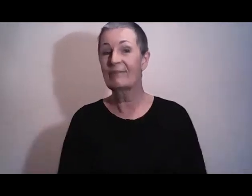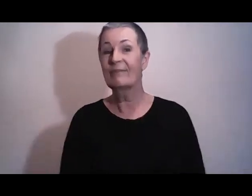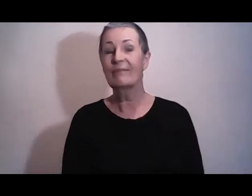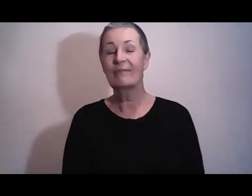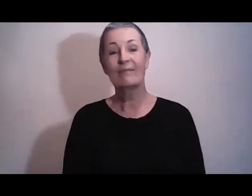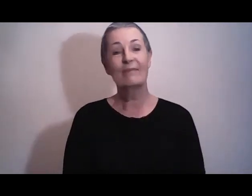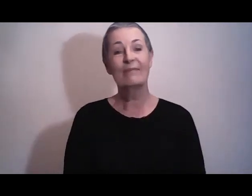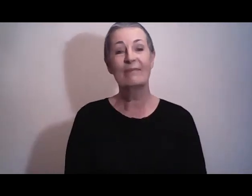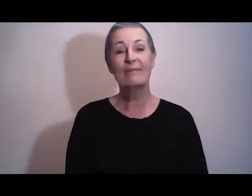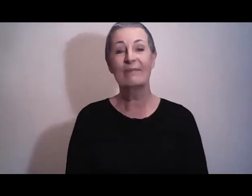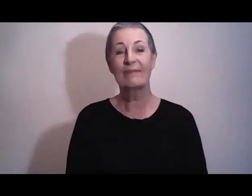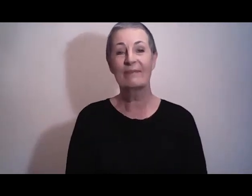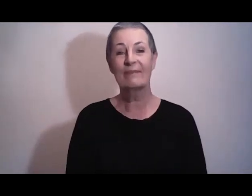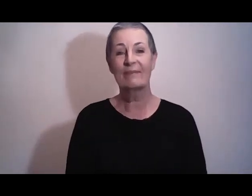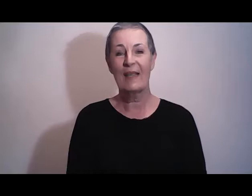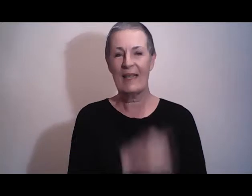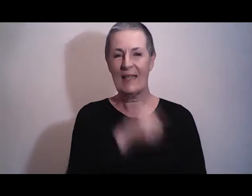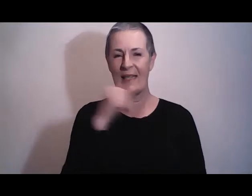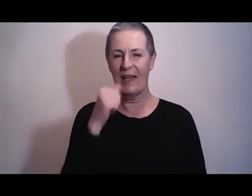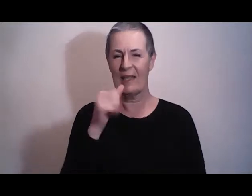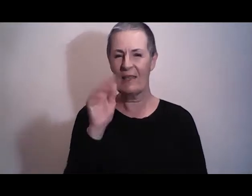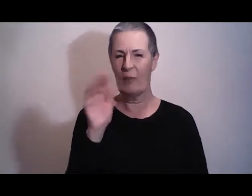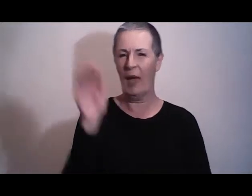way to energize.